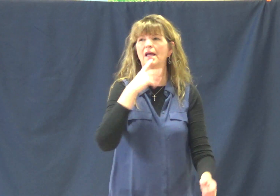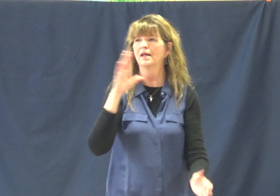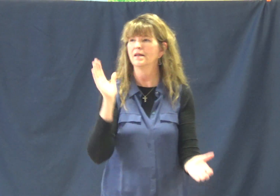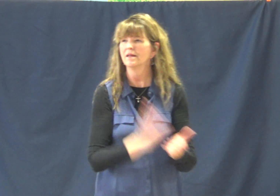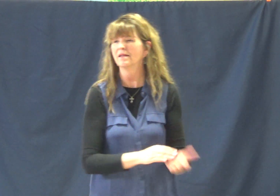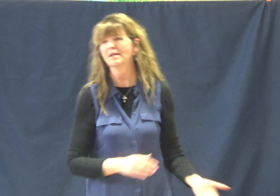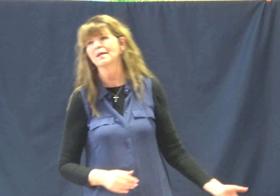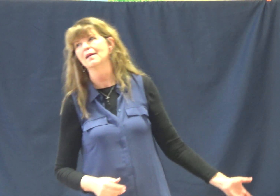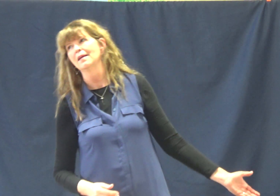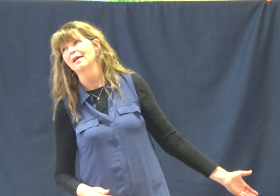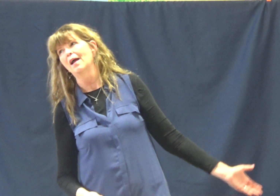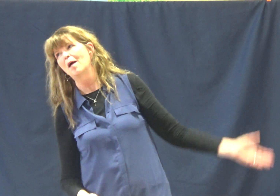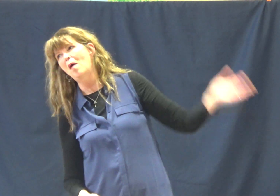And then God said,